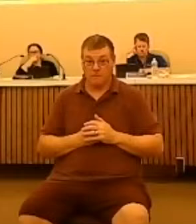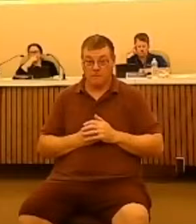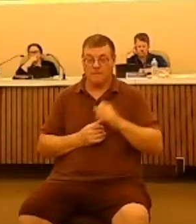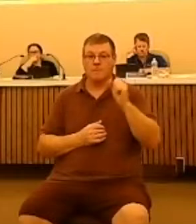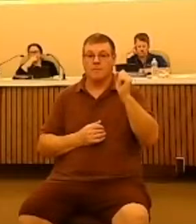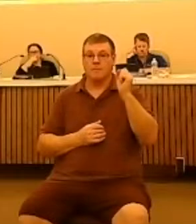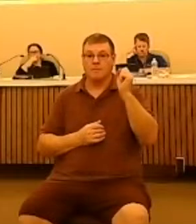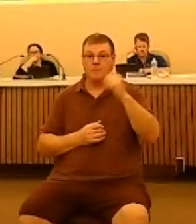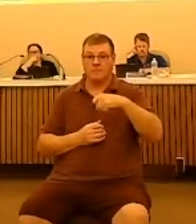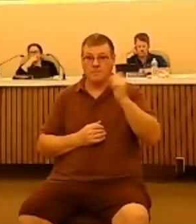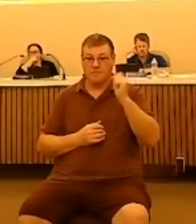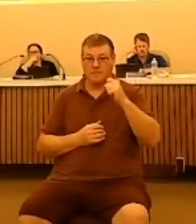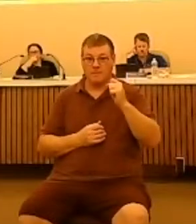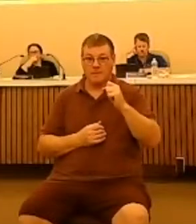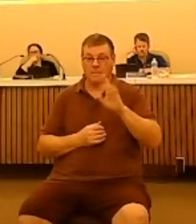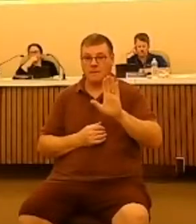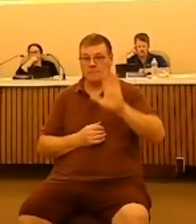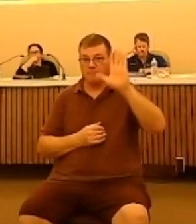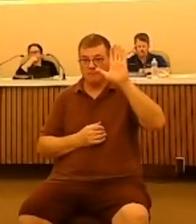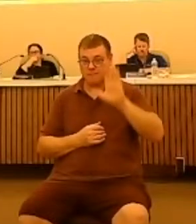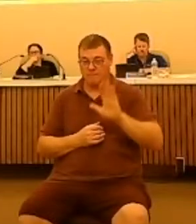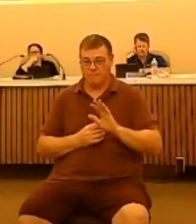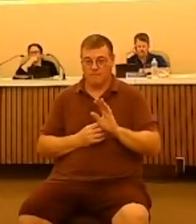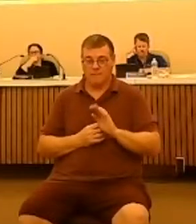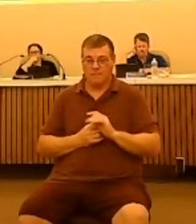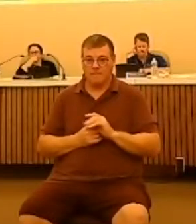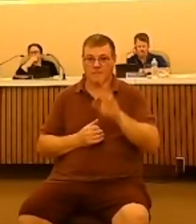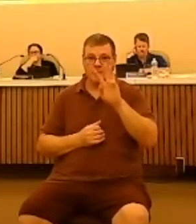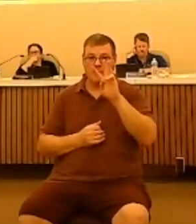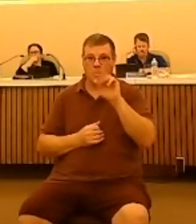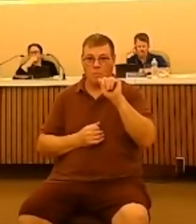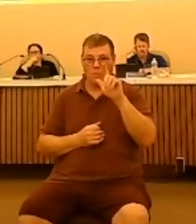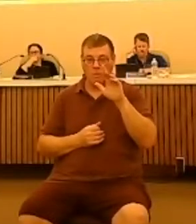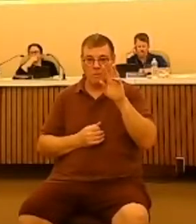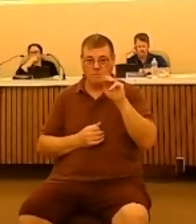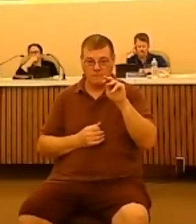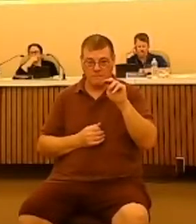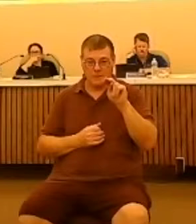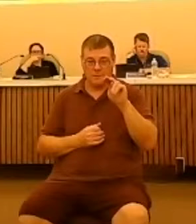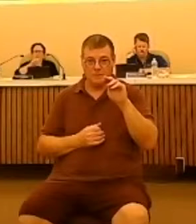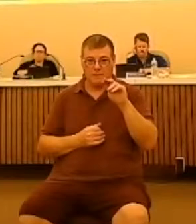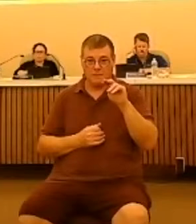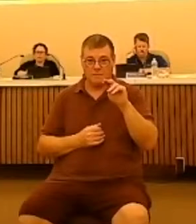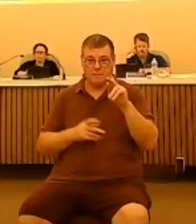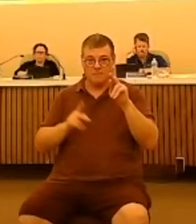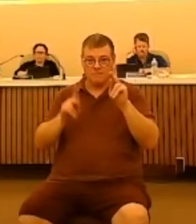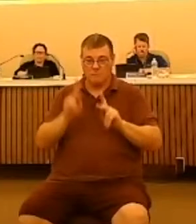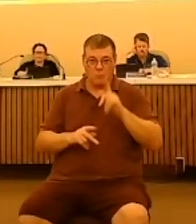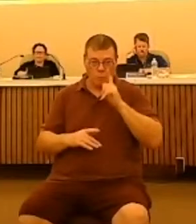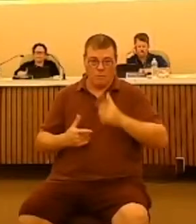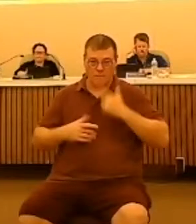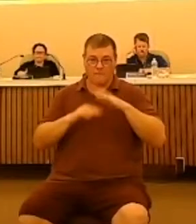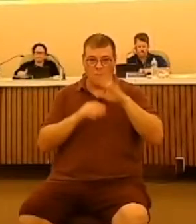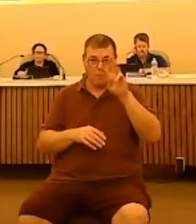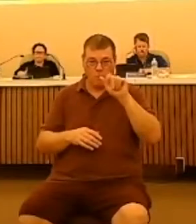Yes, I have a hand raised by Wallman resident. Let